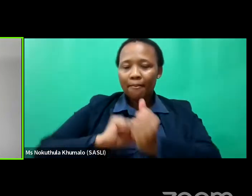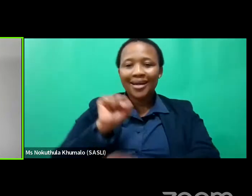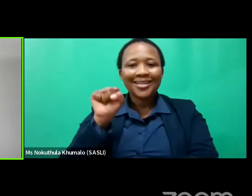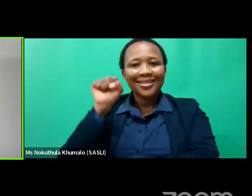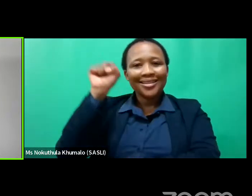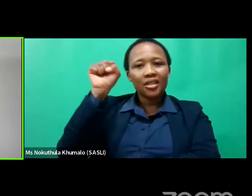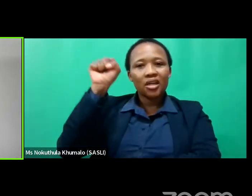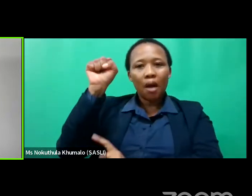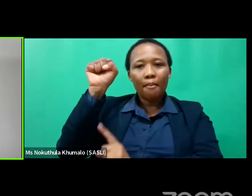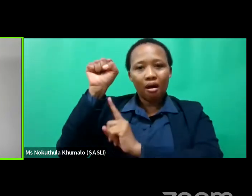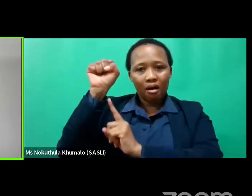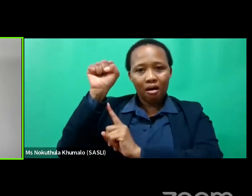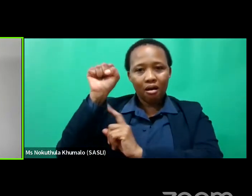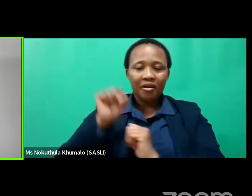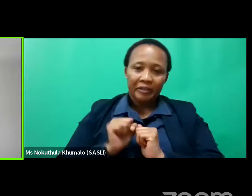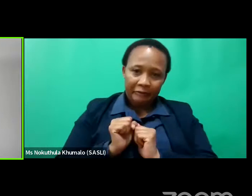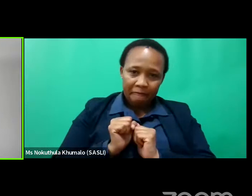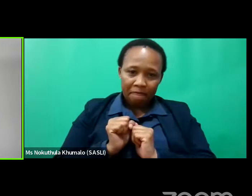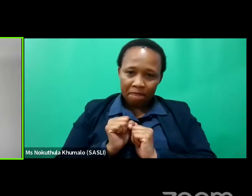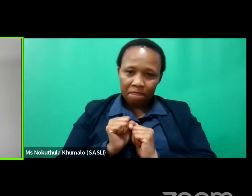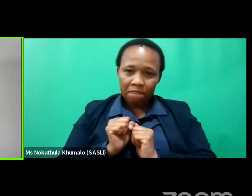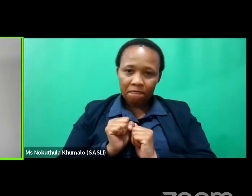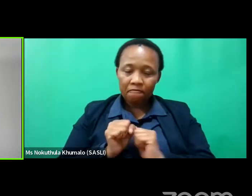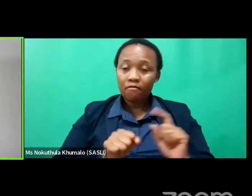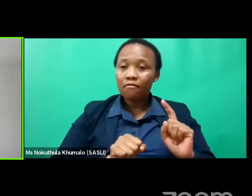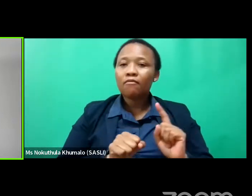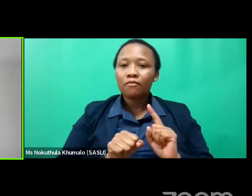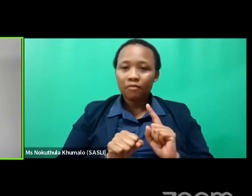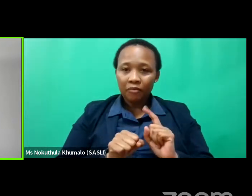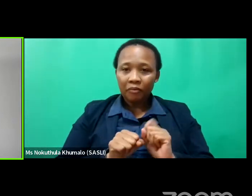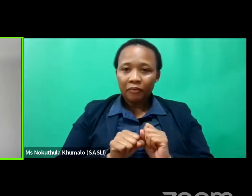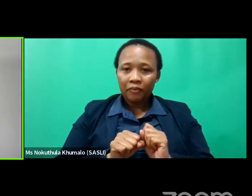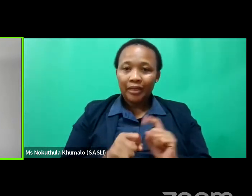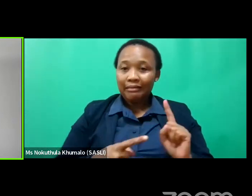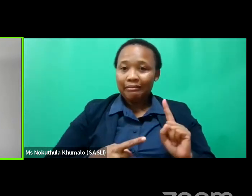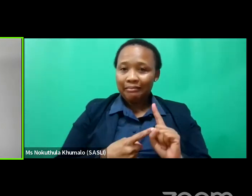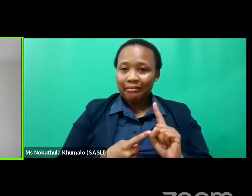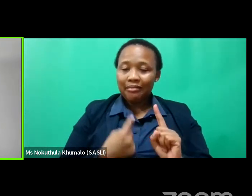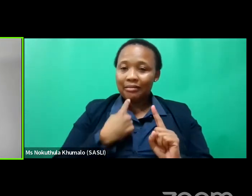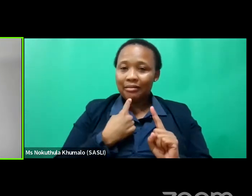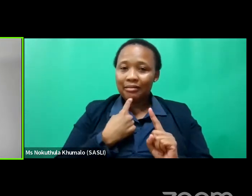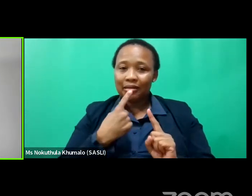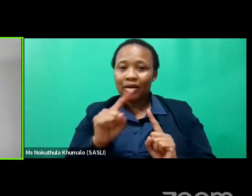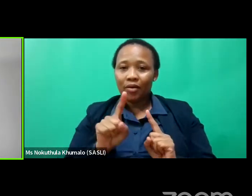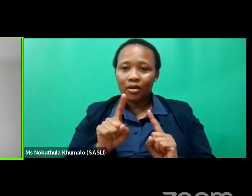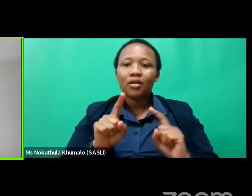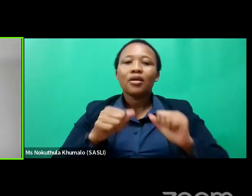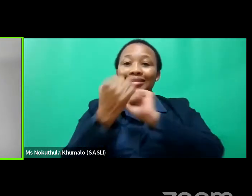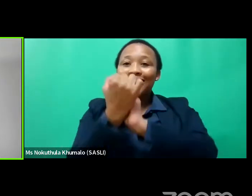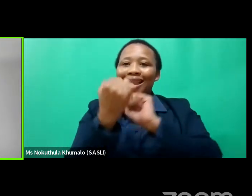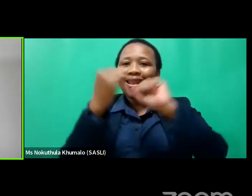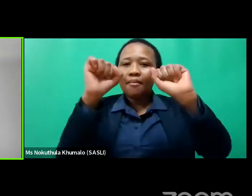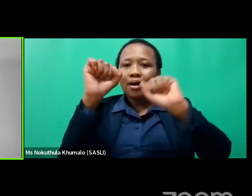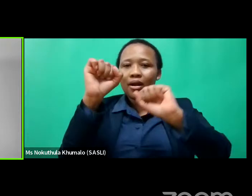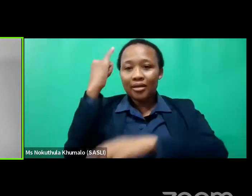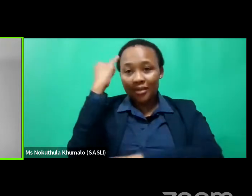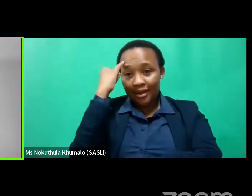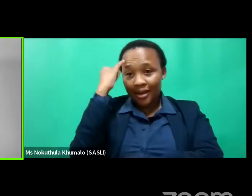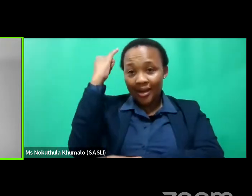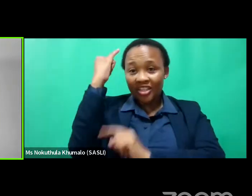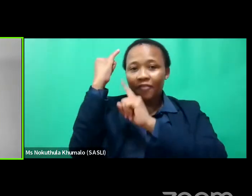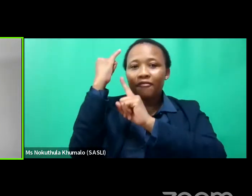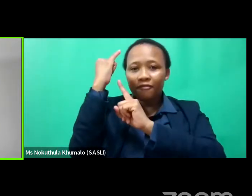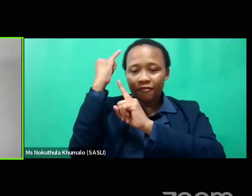See, he sees it as a liberating initiative that will continue